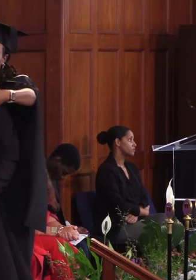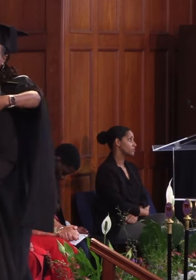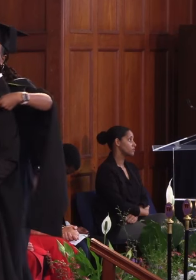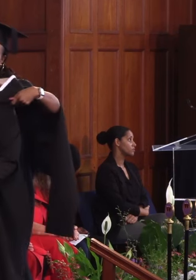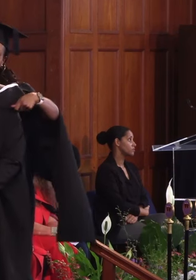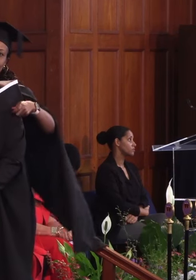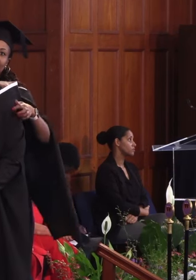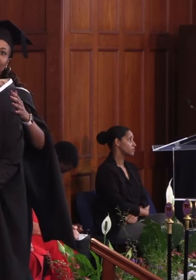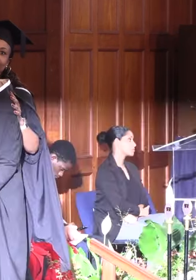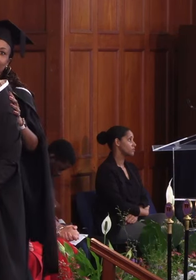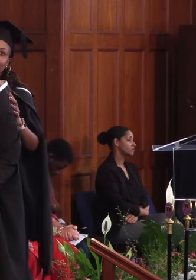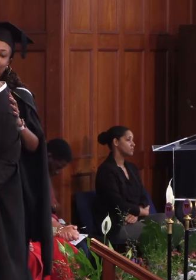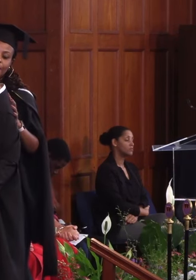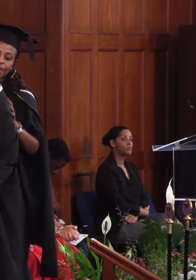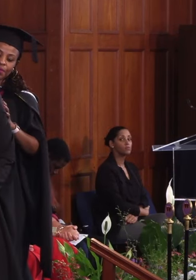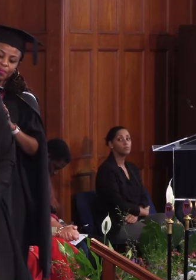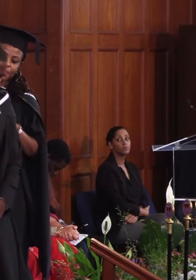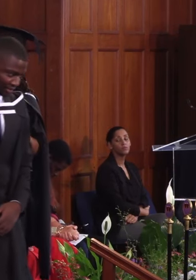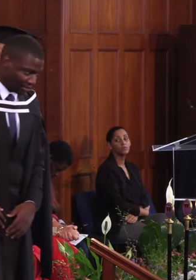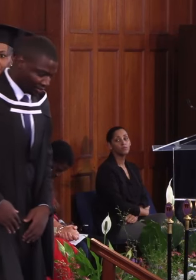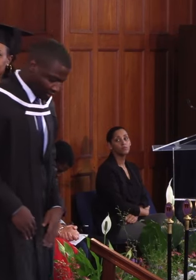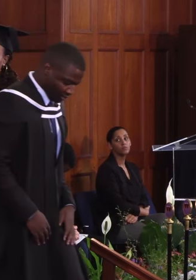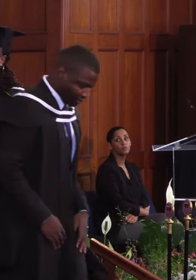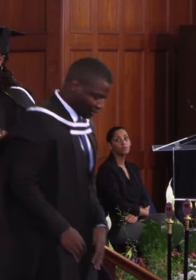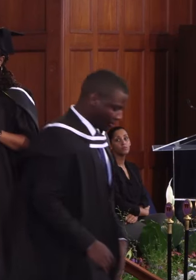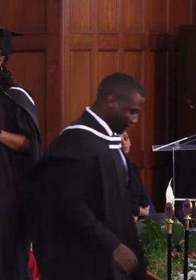For the degree of Bachelor of Laws, Dumolutle